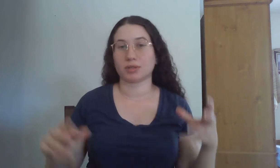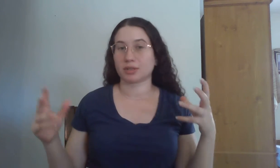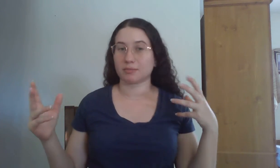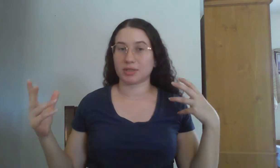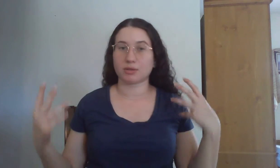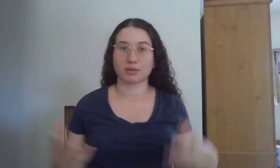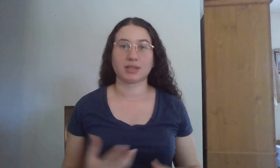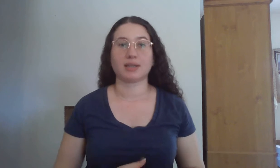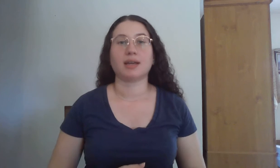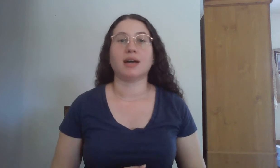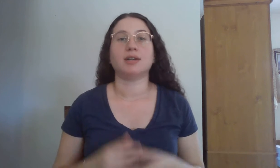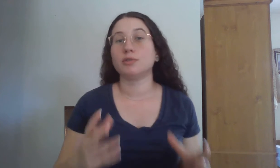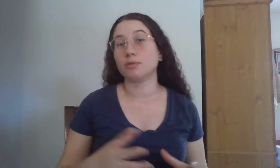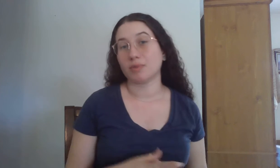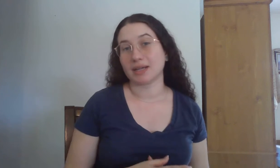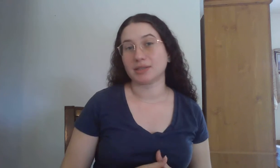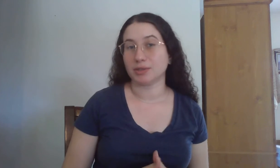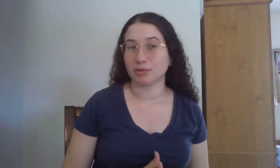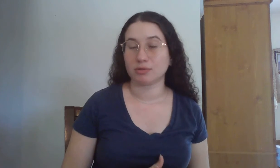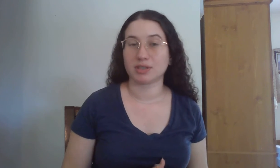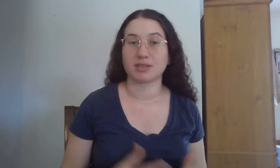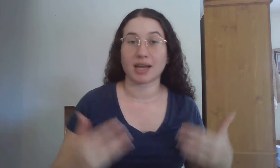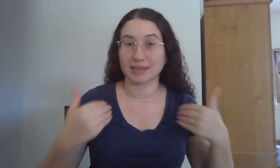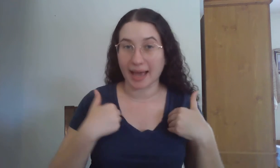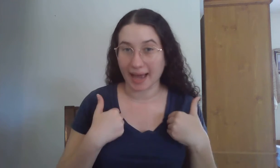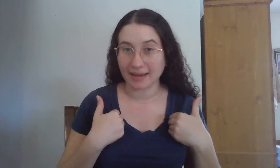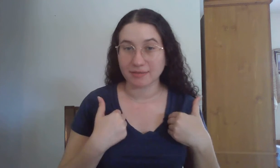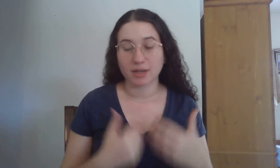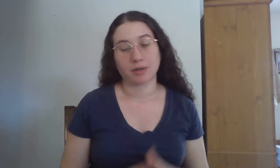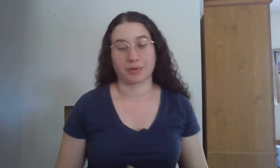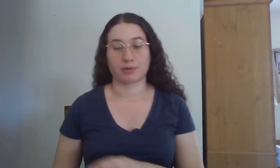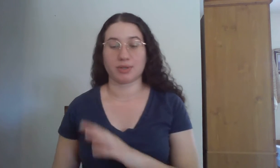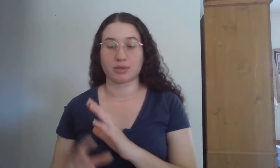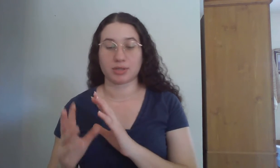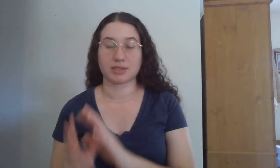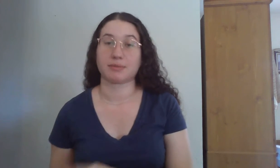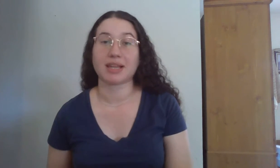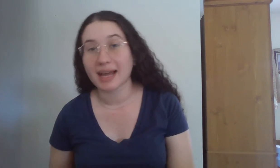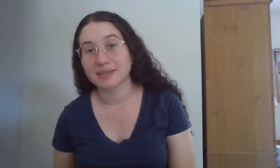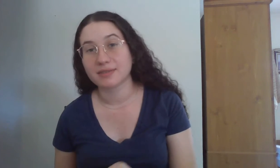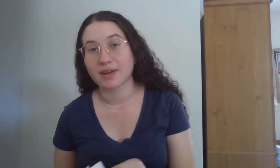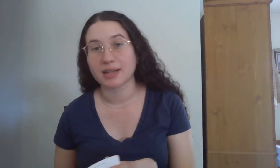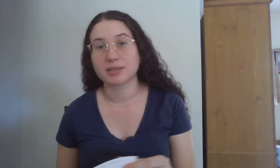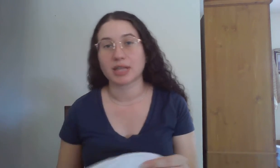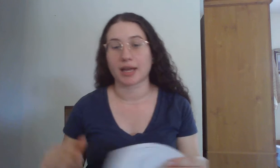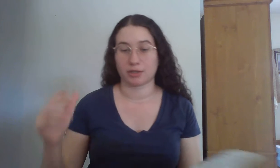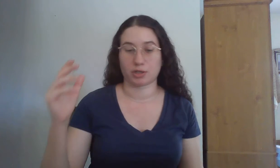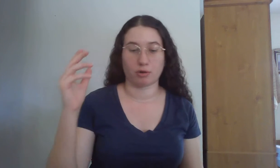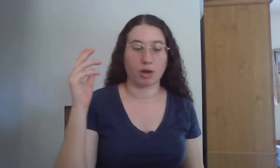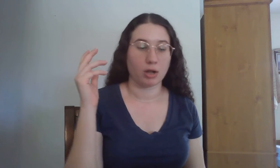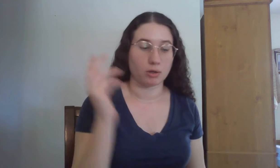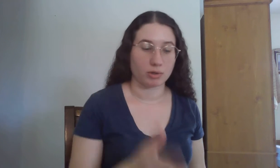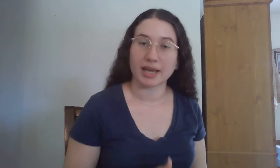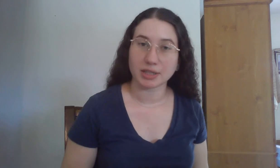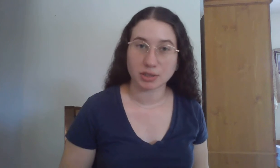going to be learning a new way to use the sign have. We're going to be learning some classifiers, how to show location